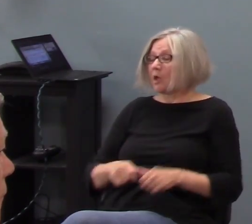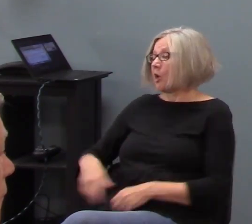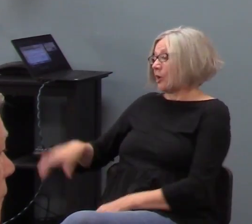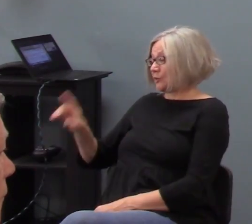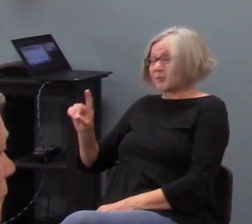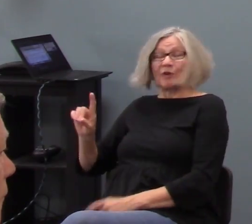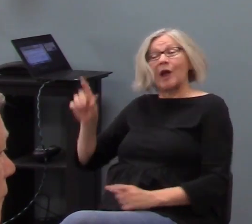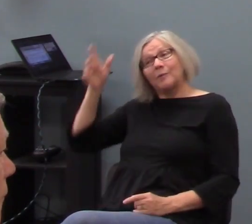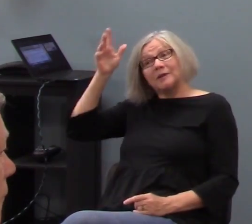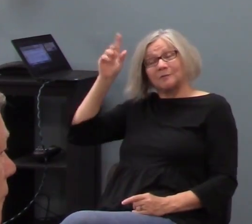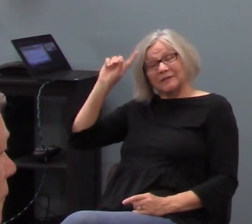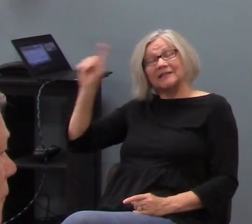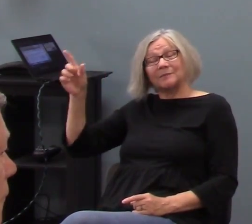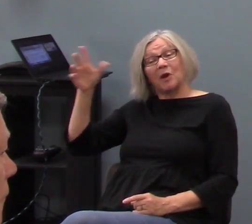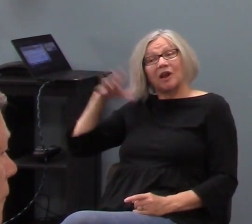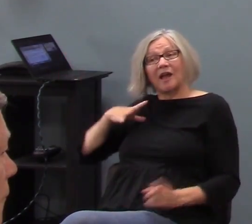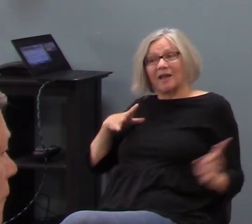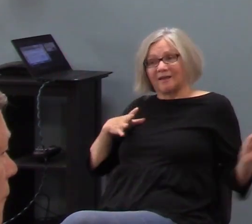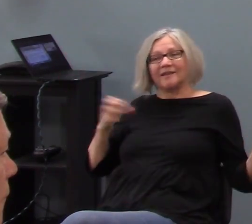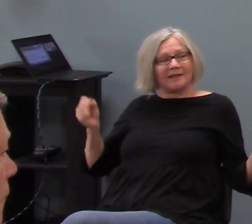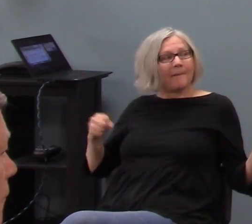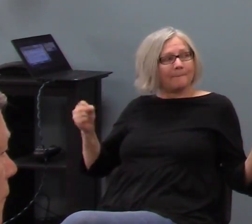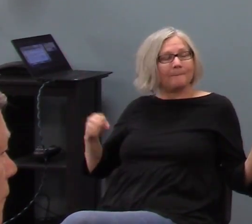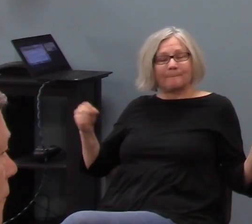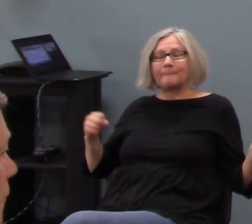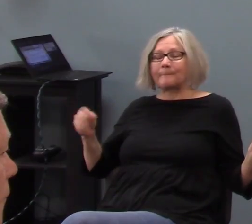and he probably realized that,